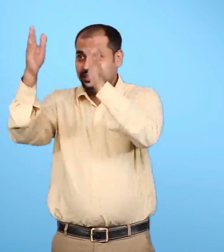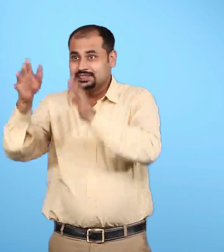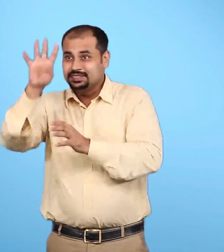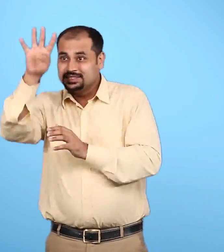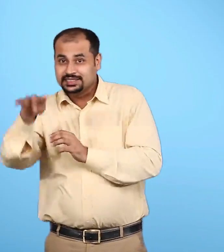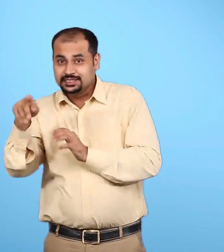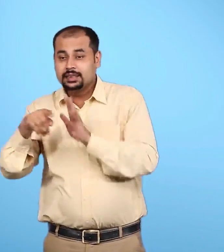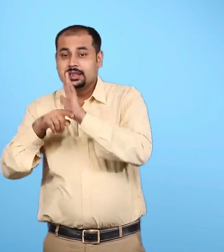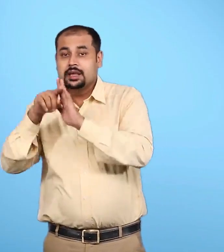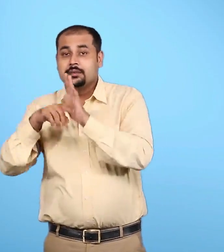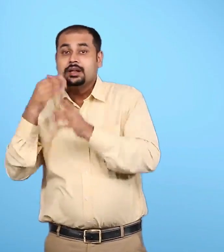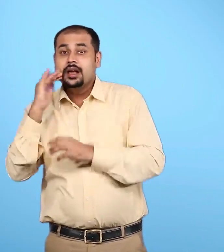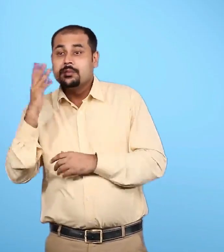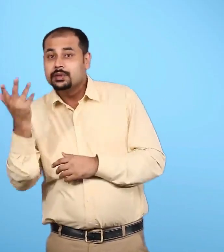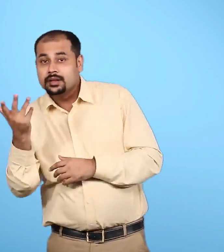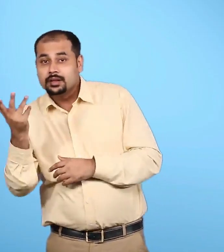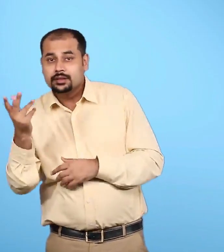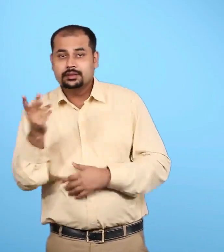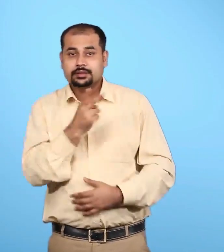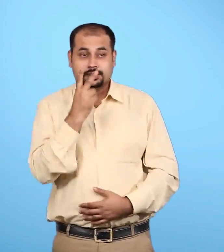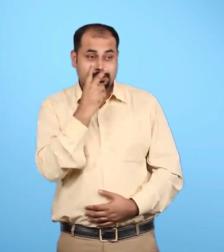and wondering what's life like.